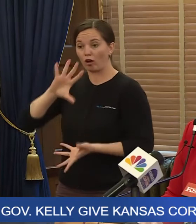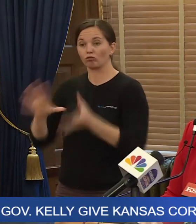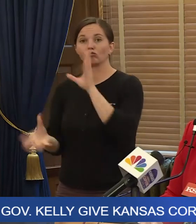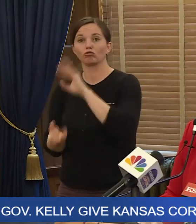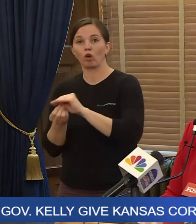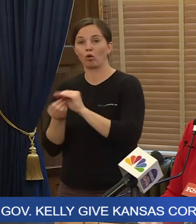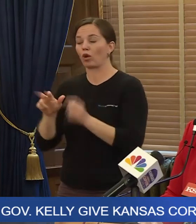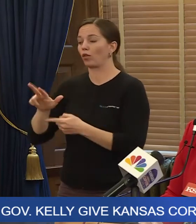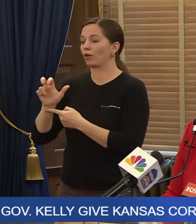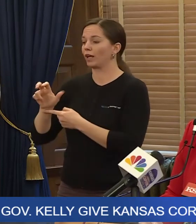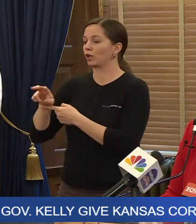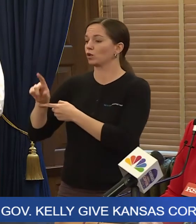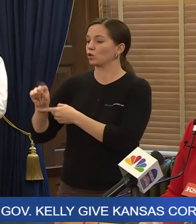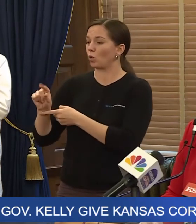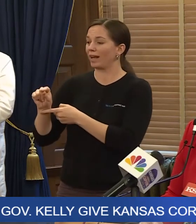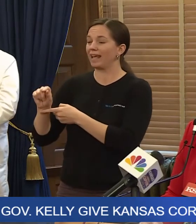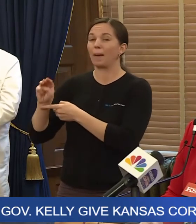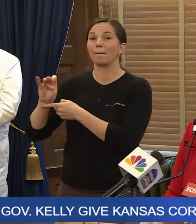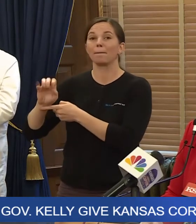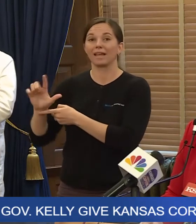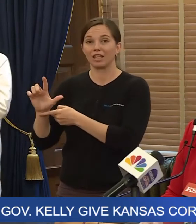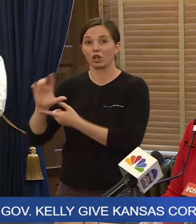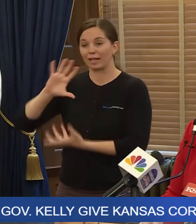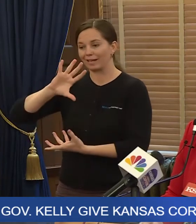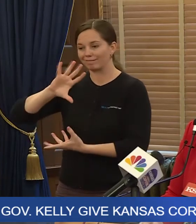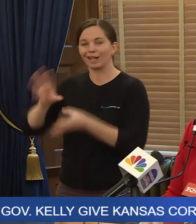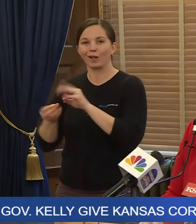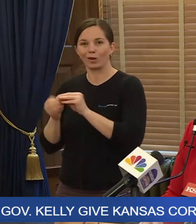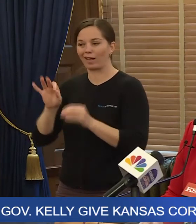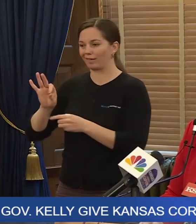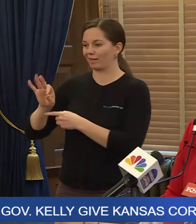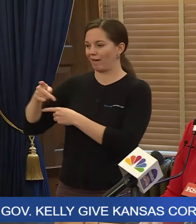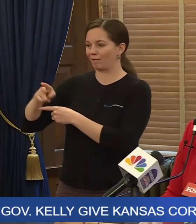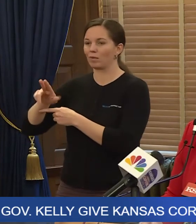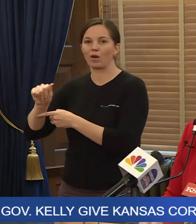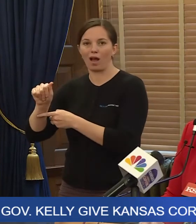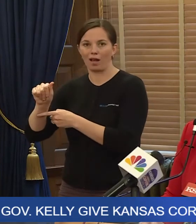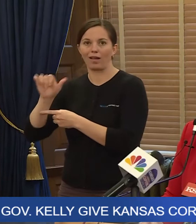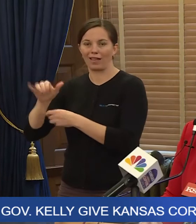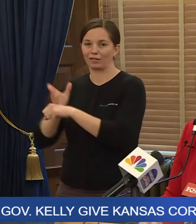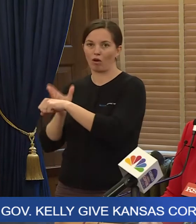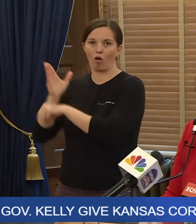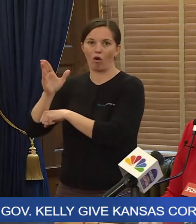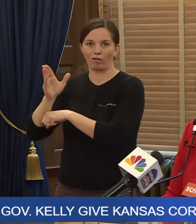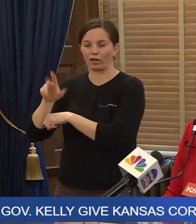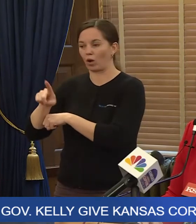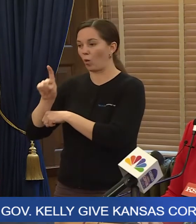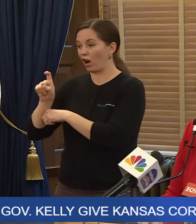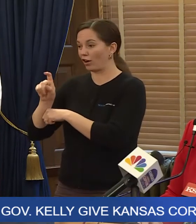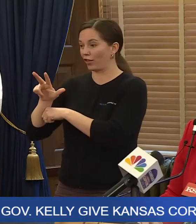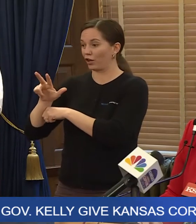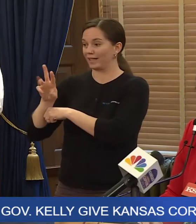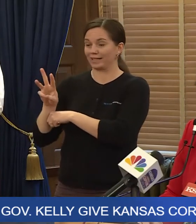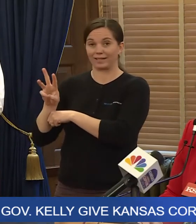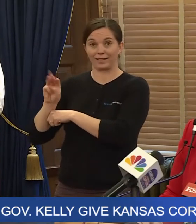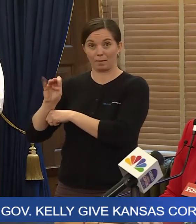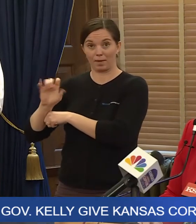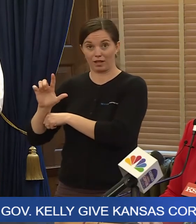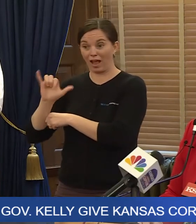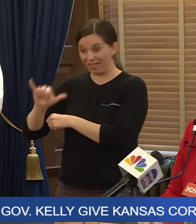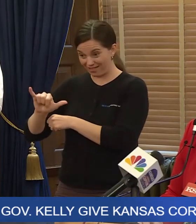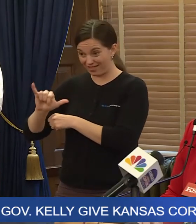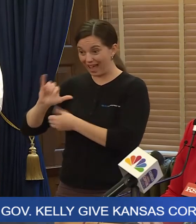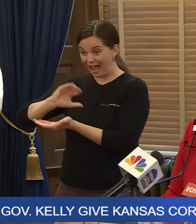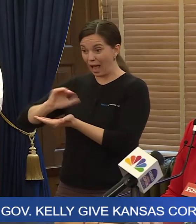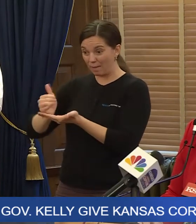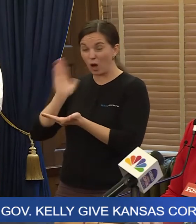about $320 million, including the FPEC $600 payments, being over about $136 million. This amount will